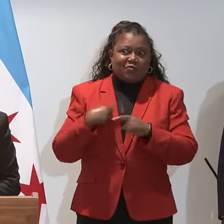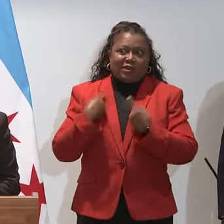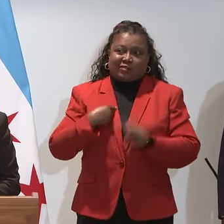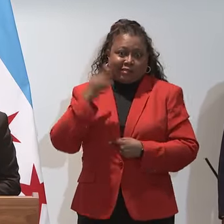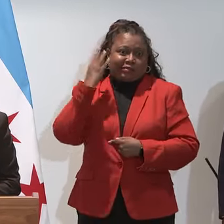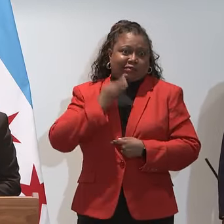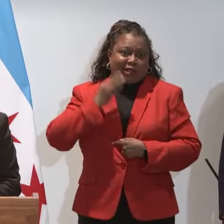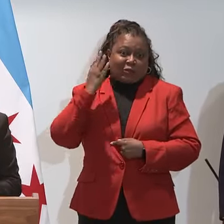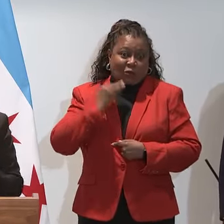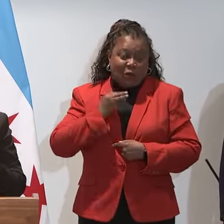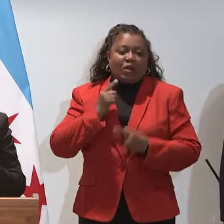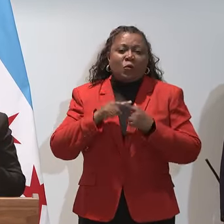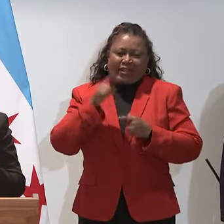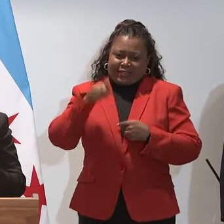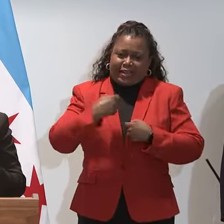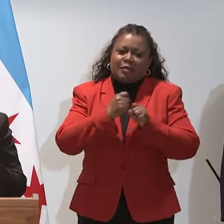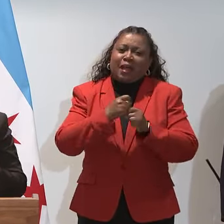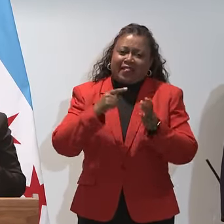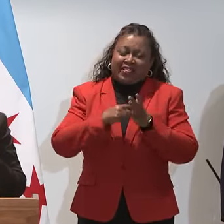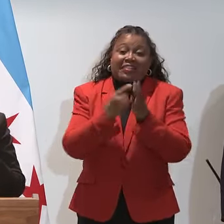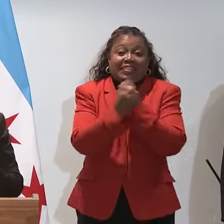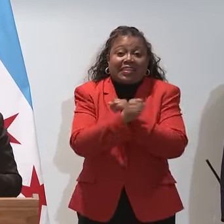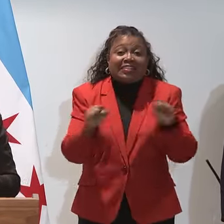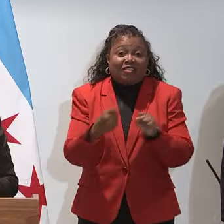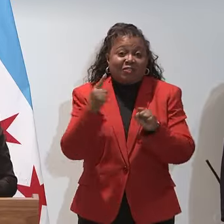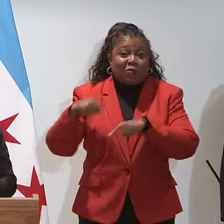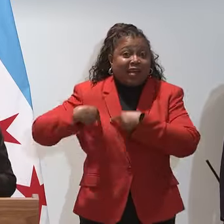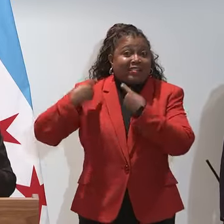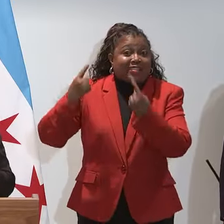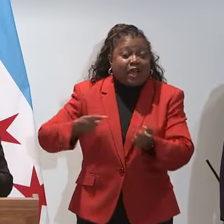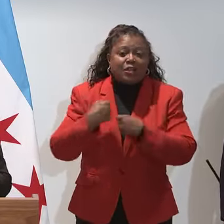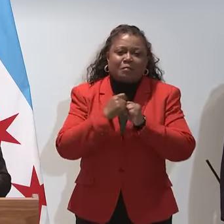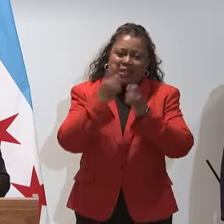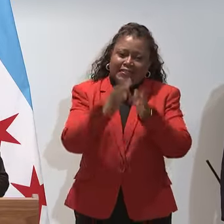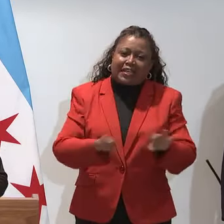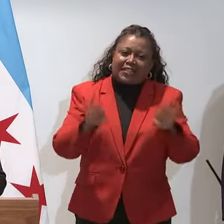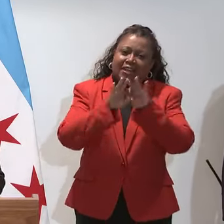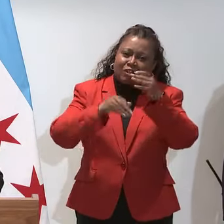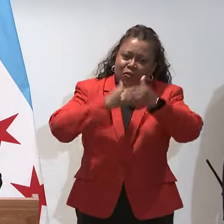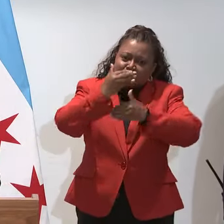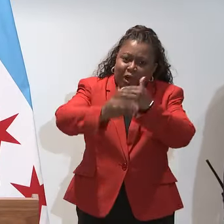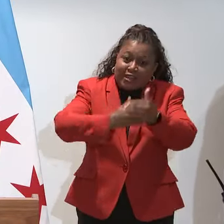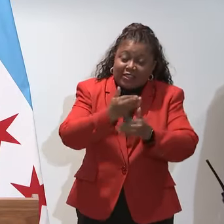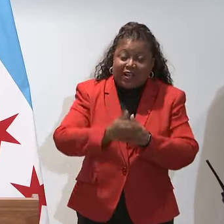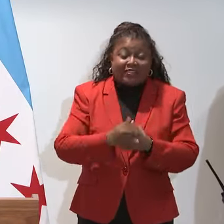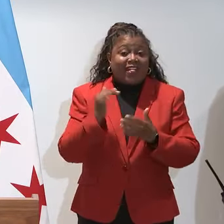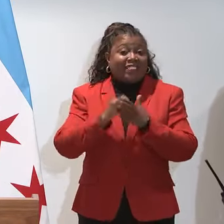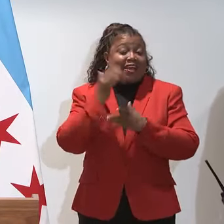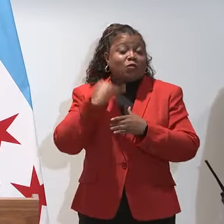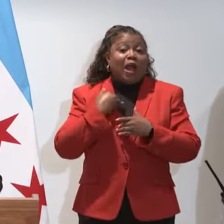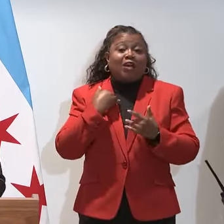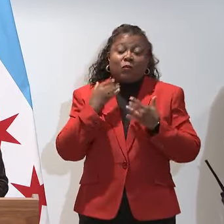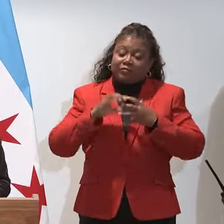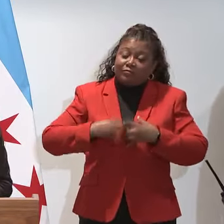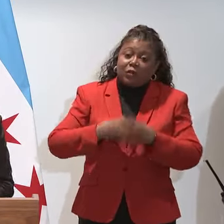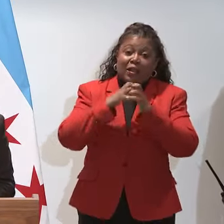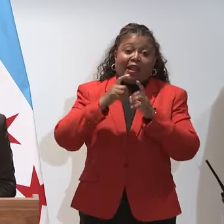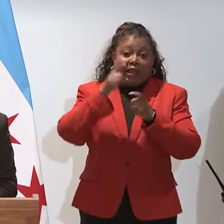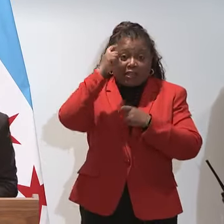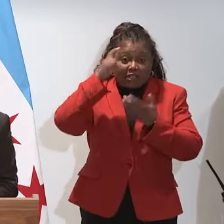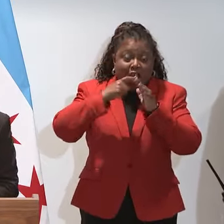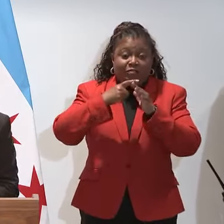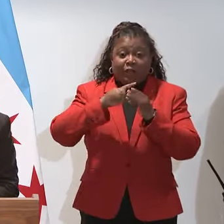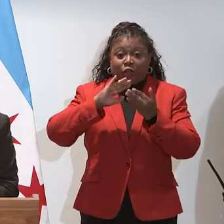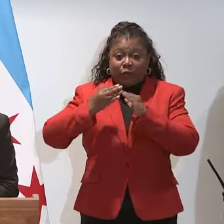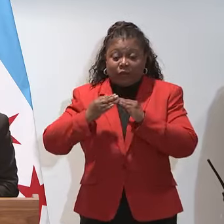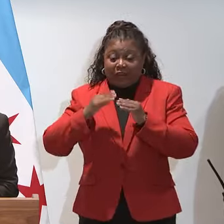just endured, we need to make this the safest one yet to make significant progress. That's why we've convened government, community,